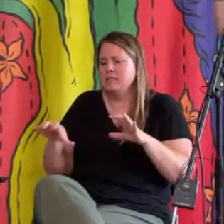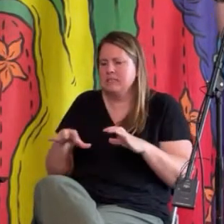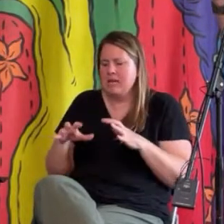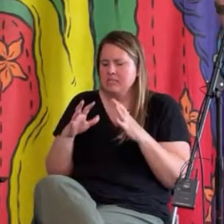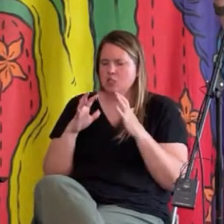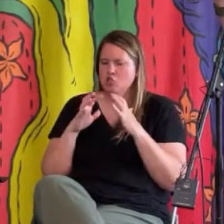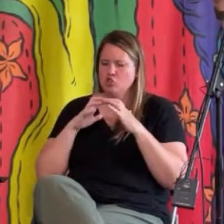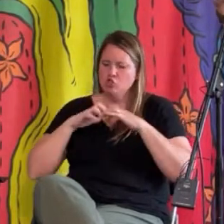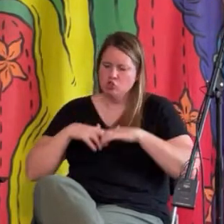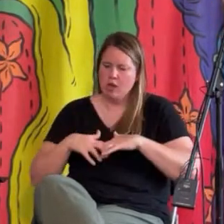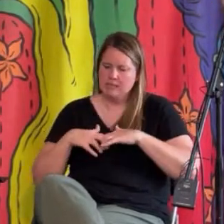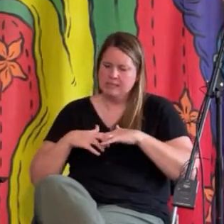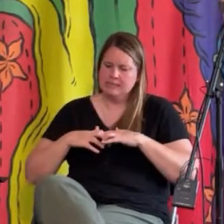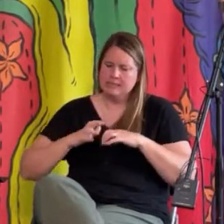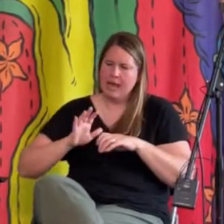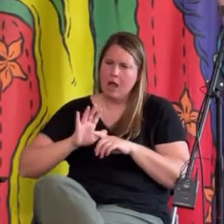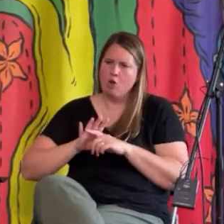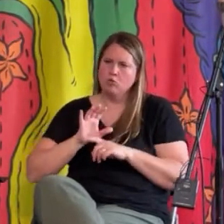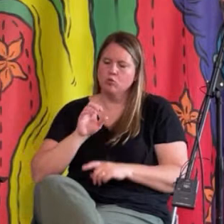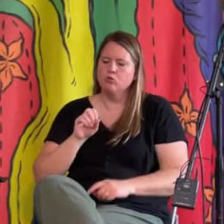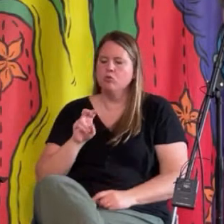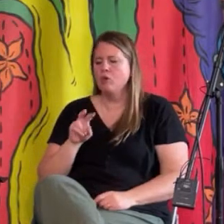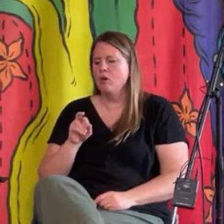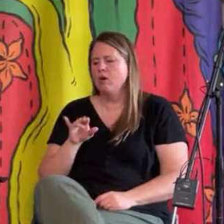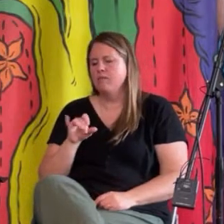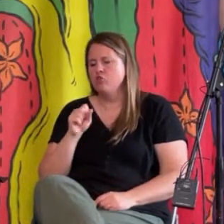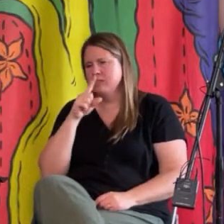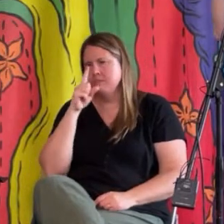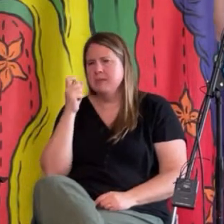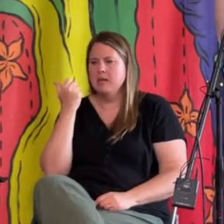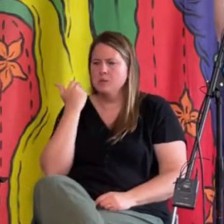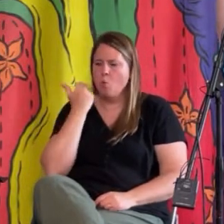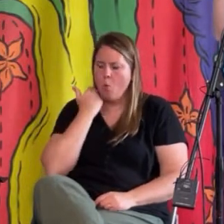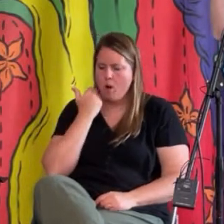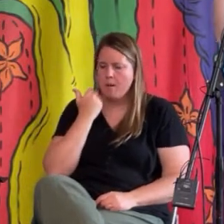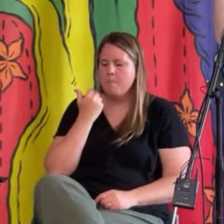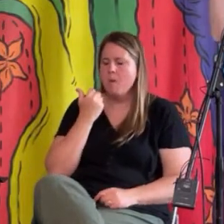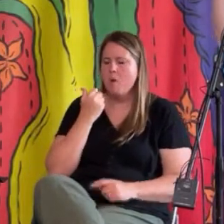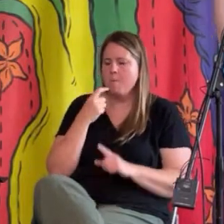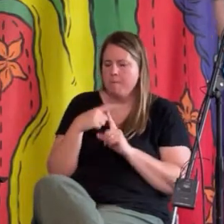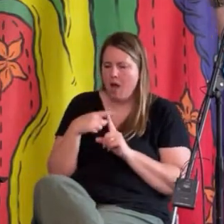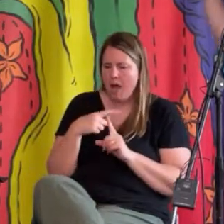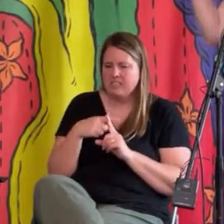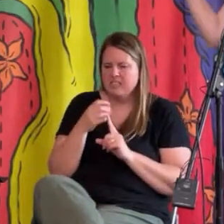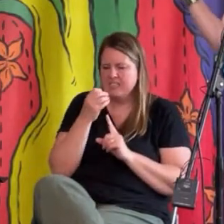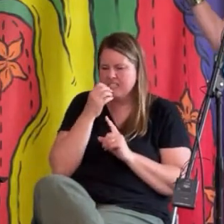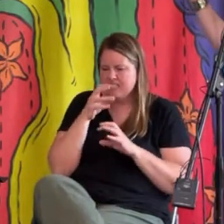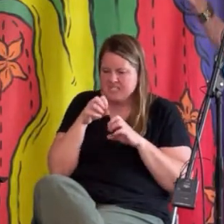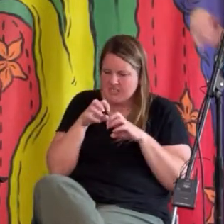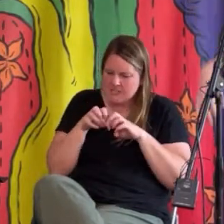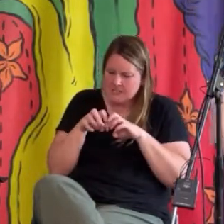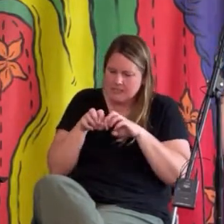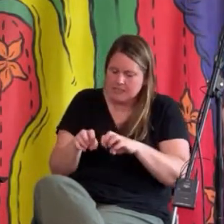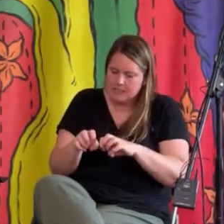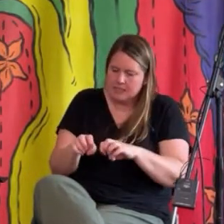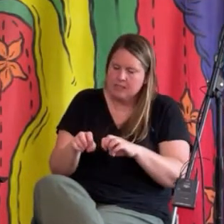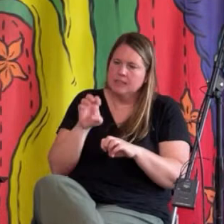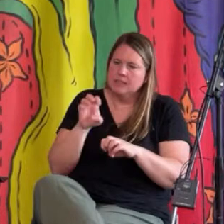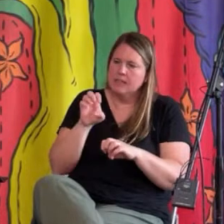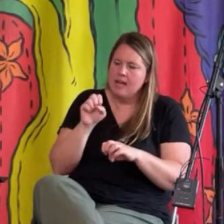the ovaries down, because hormone positive cancers eat estrogen and progesterone and grow larger on